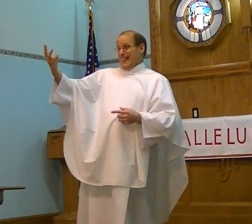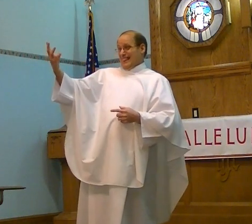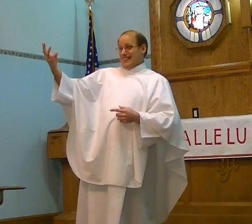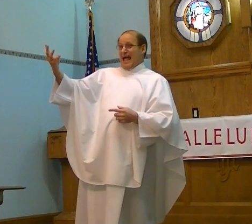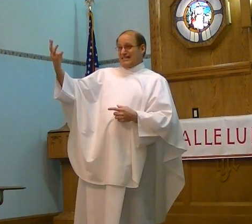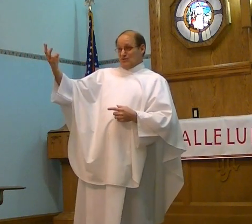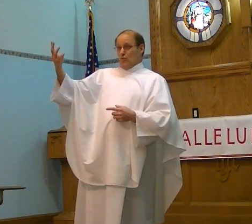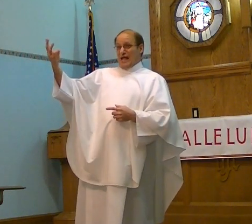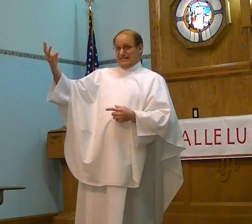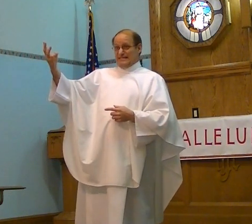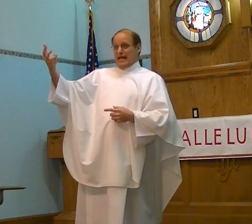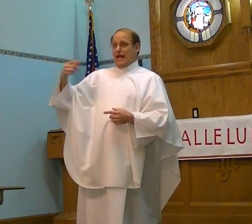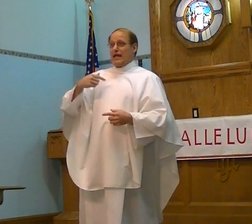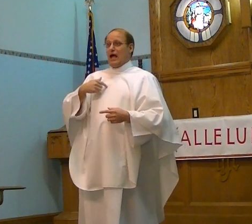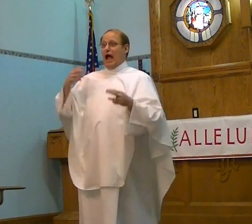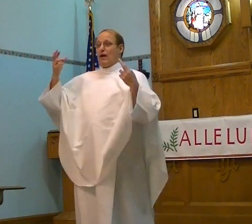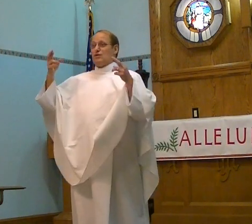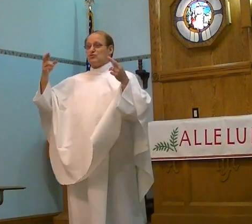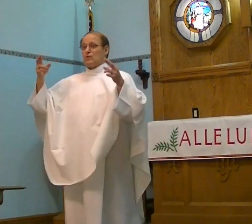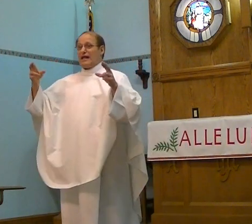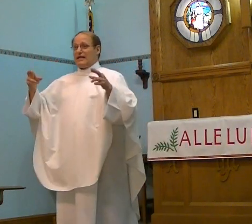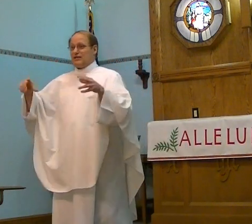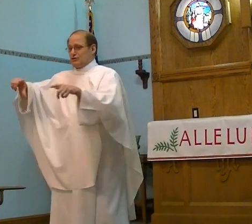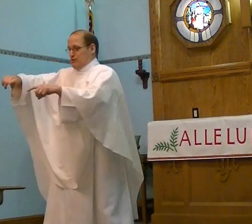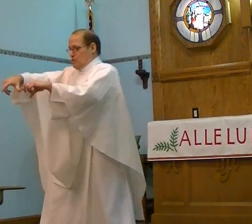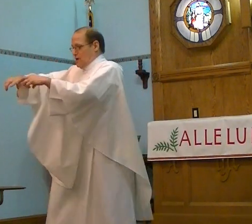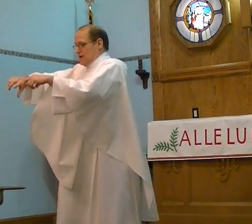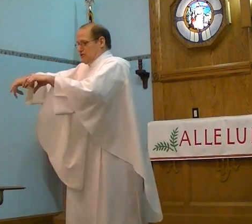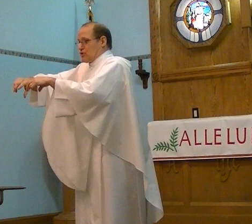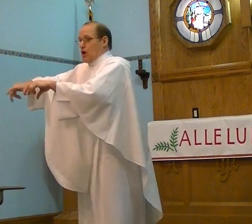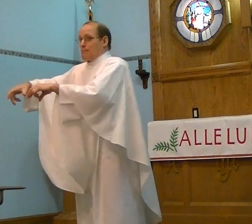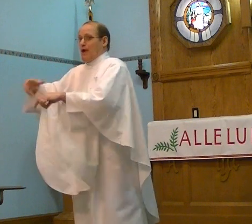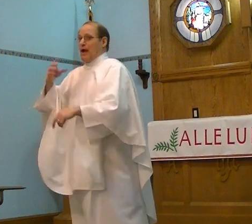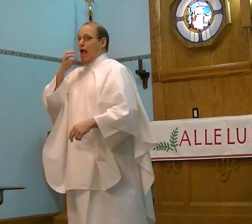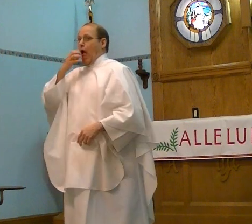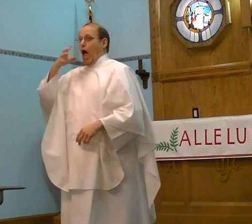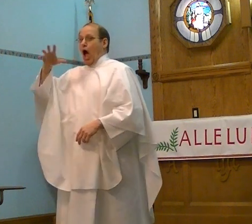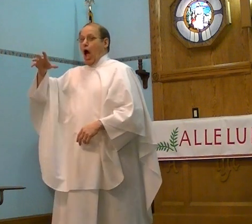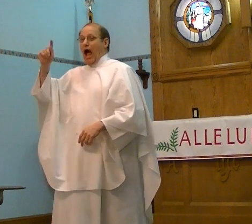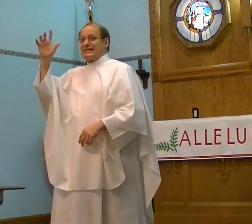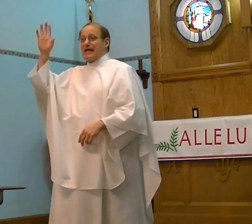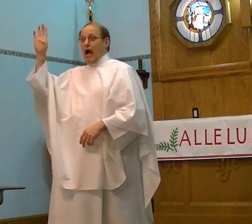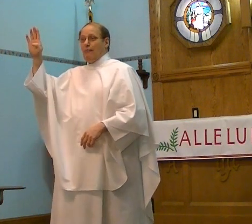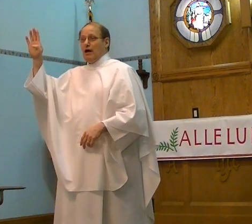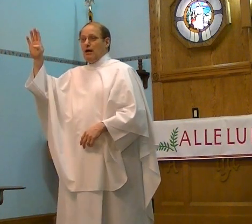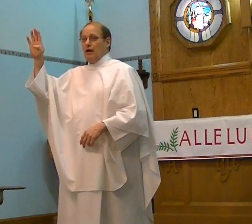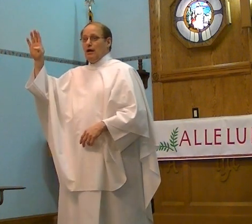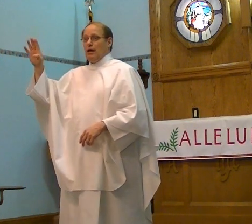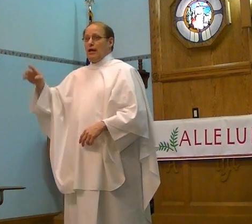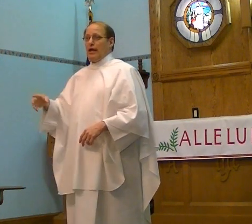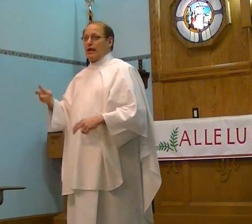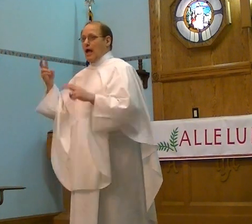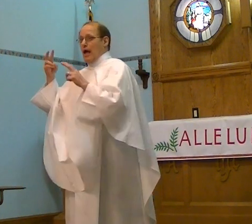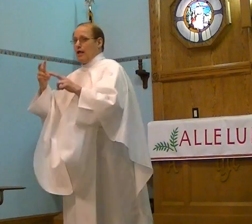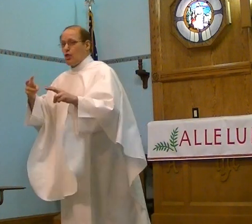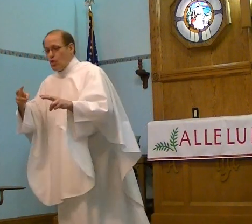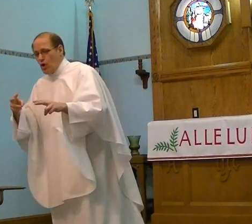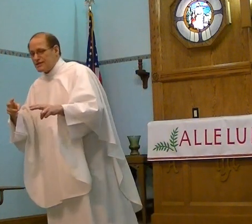Last Wednesday, I was ready to start my hot tub. And I looked